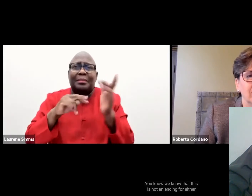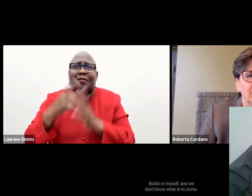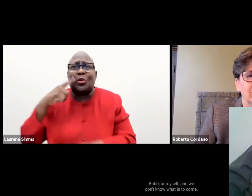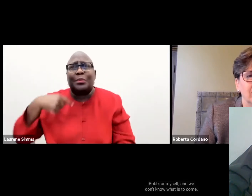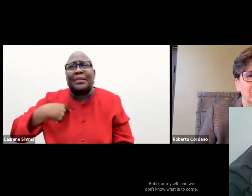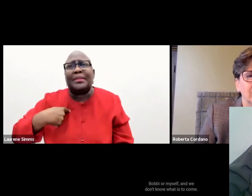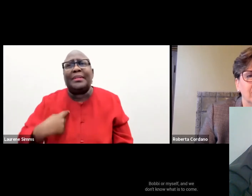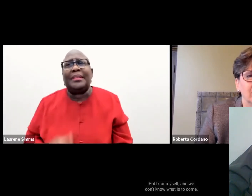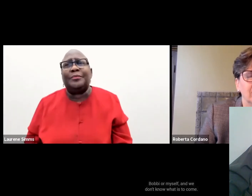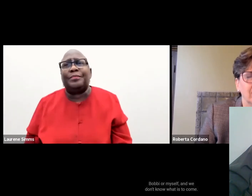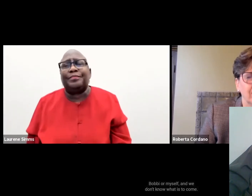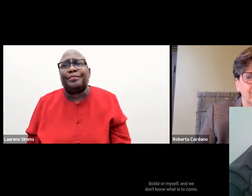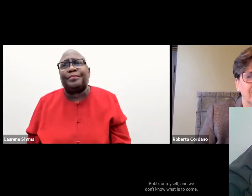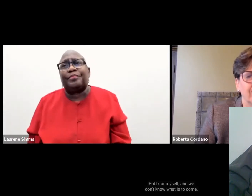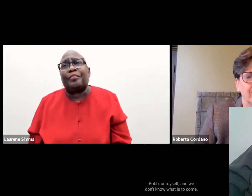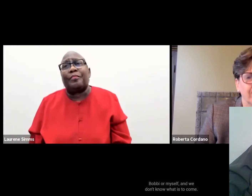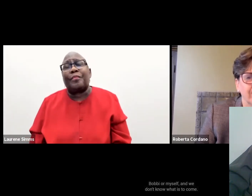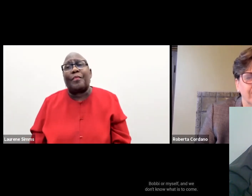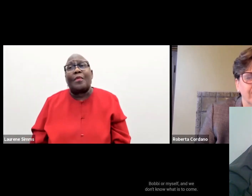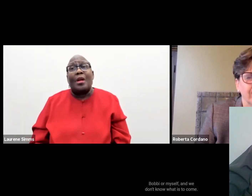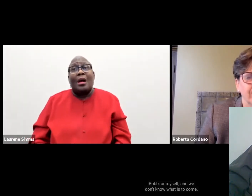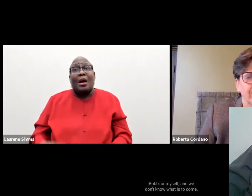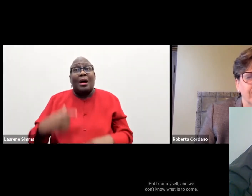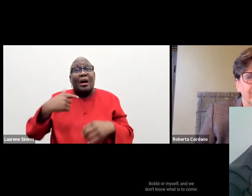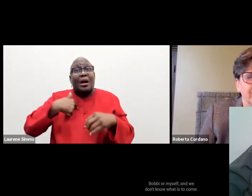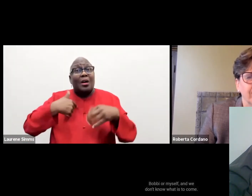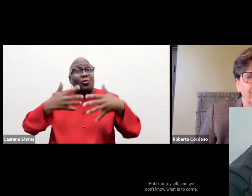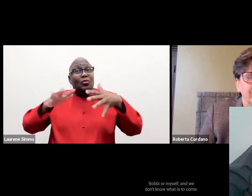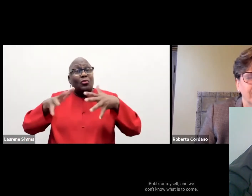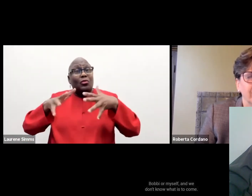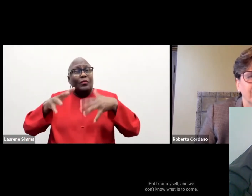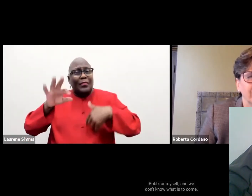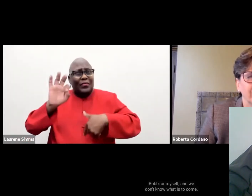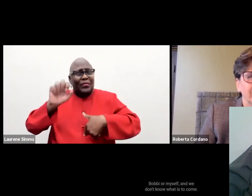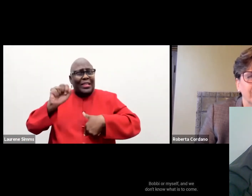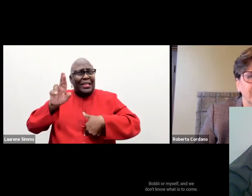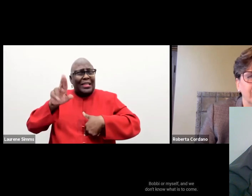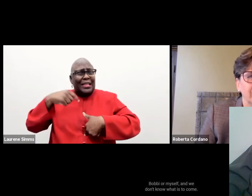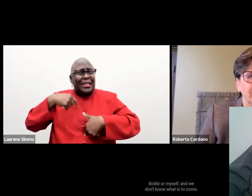And we need to know the meaning of how this will end.